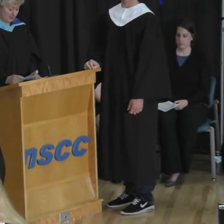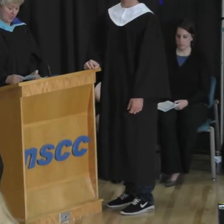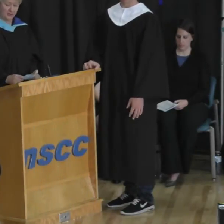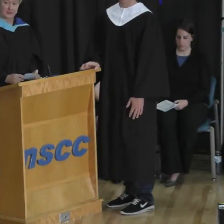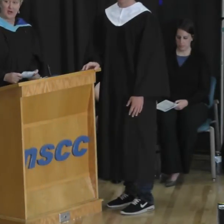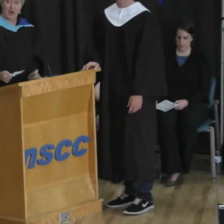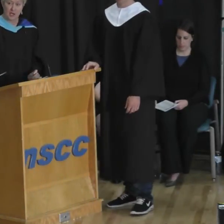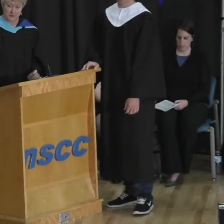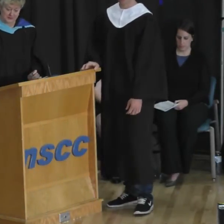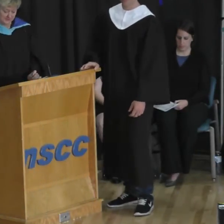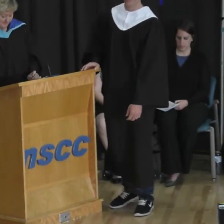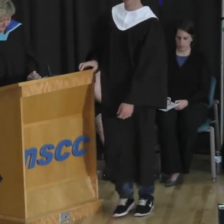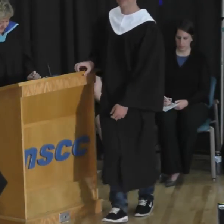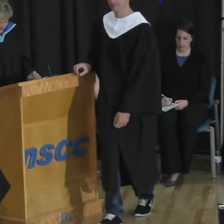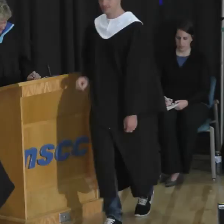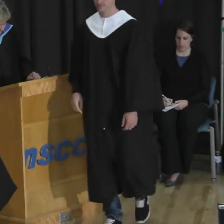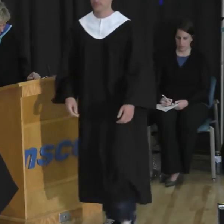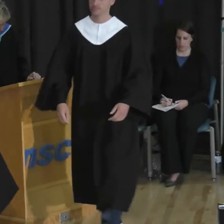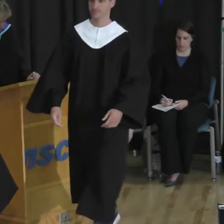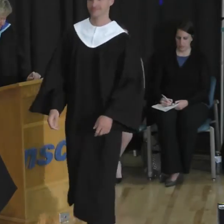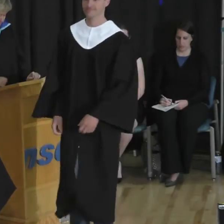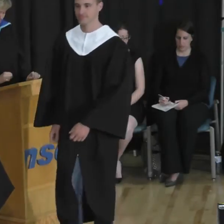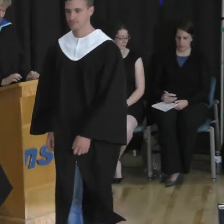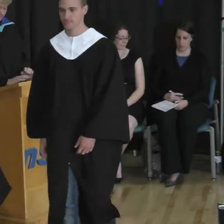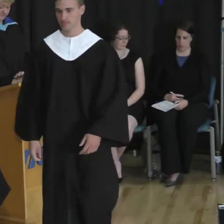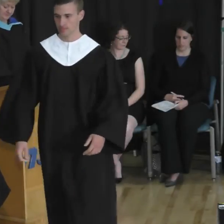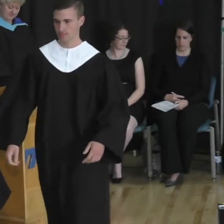Brennan McDonald, Honors.